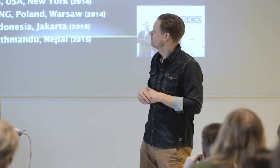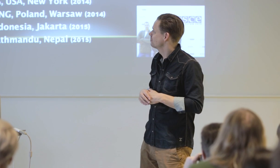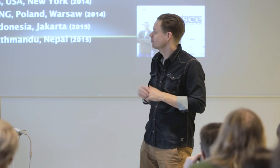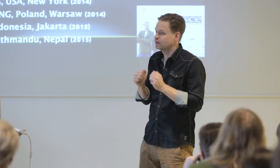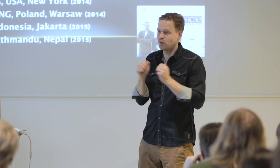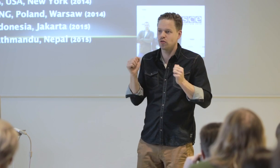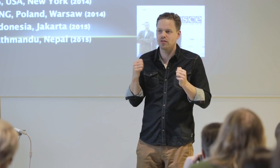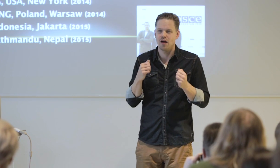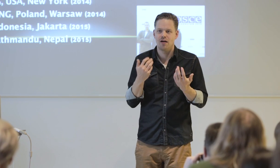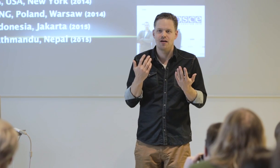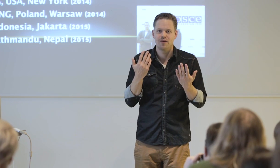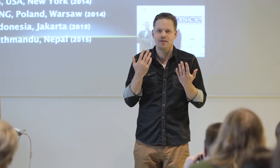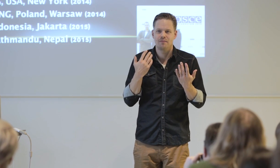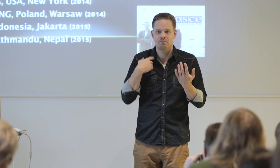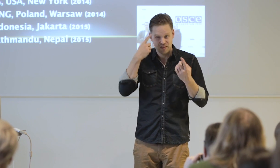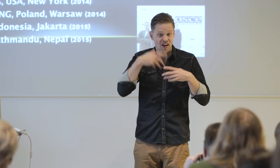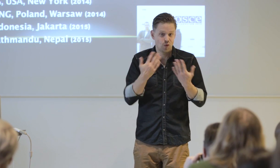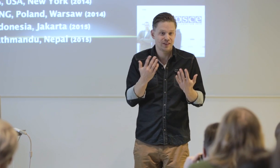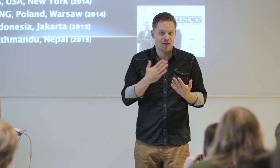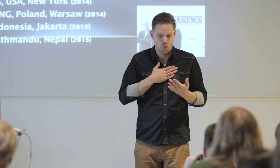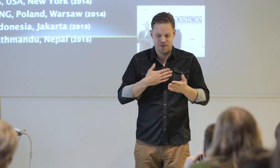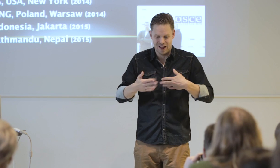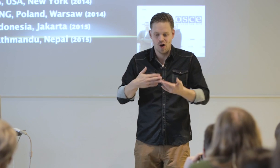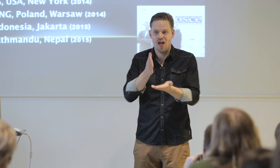So you have all these crazy experiences.